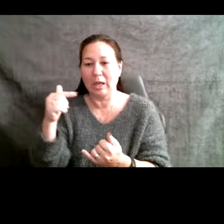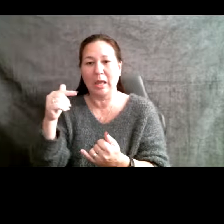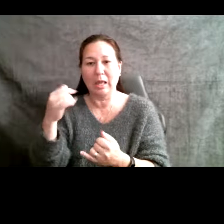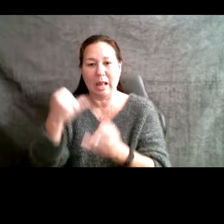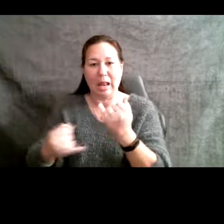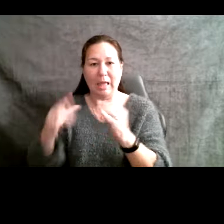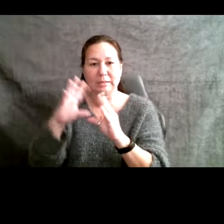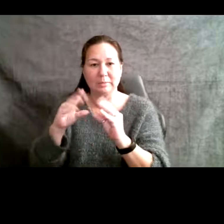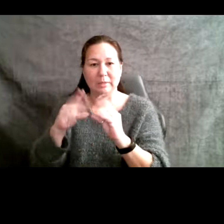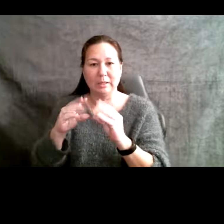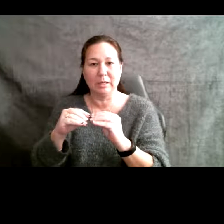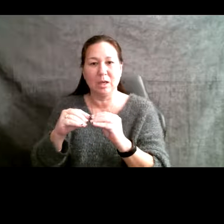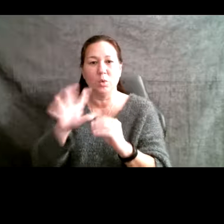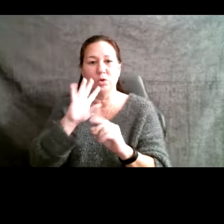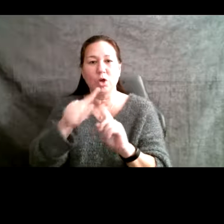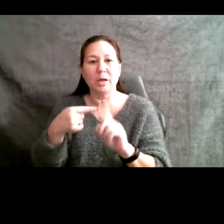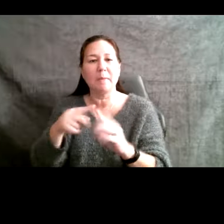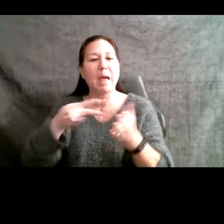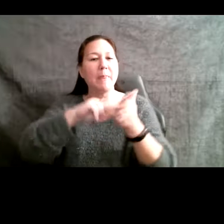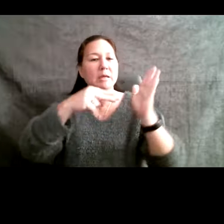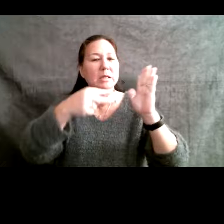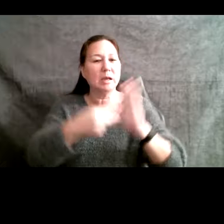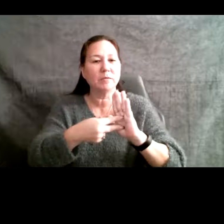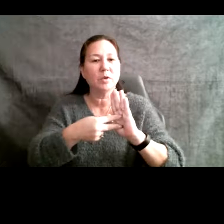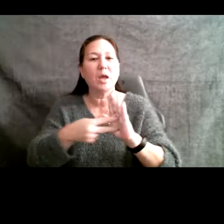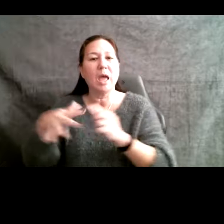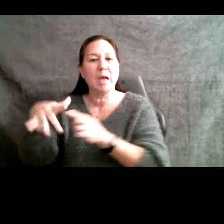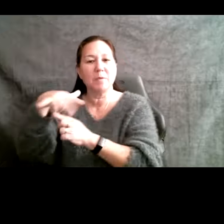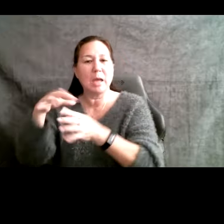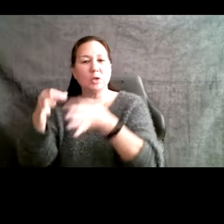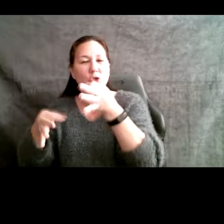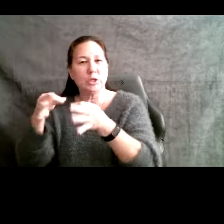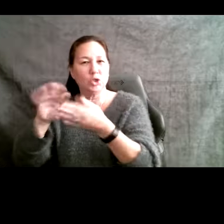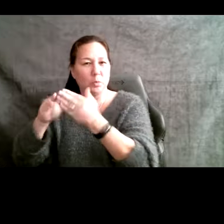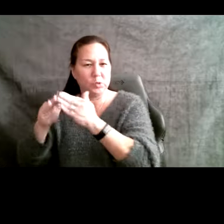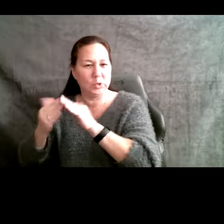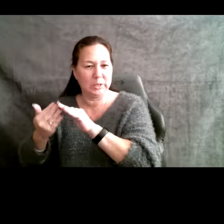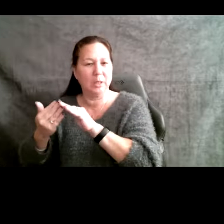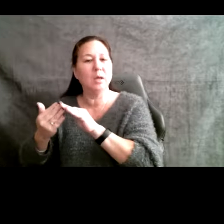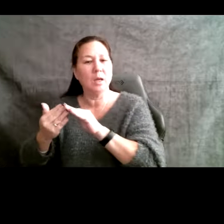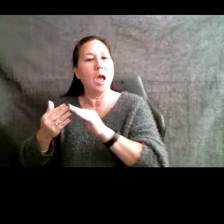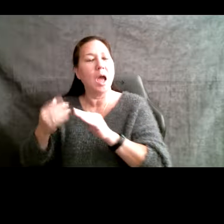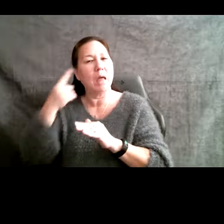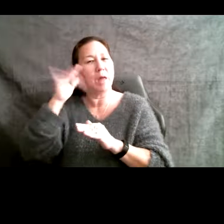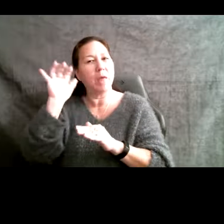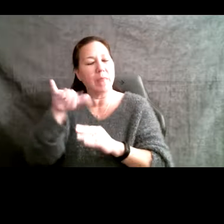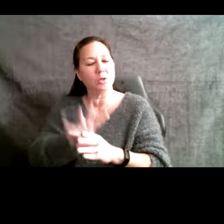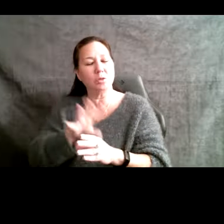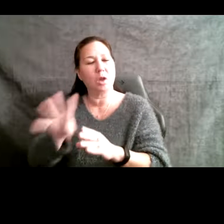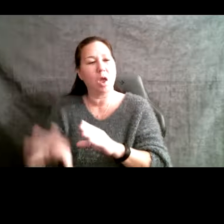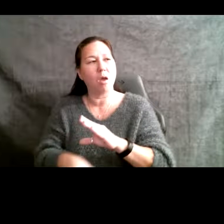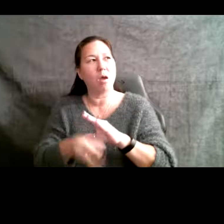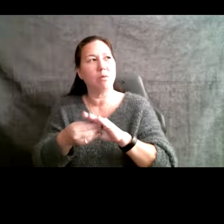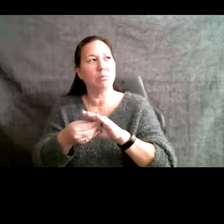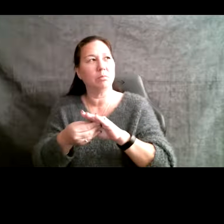of environmental justice community. And I thought that should also include it should almost be at